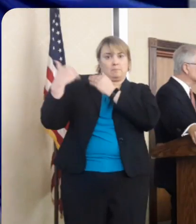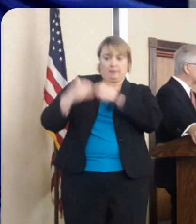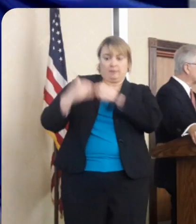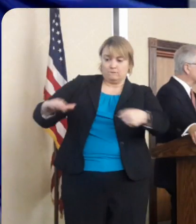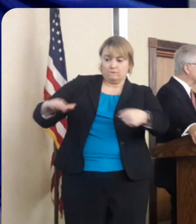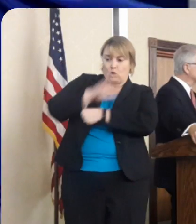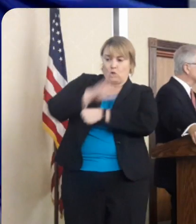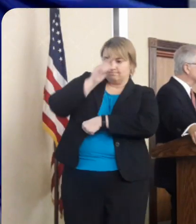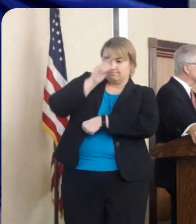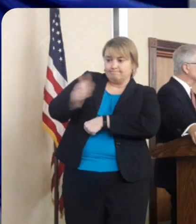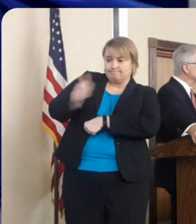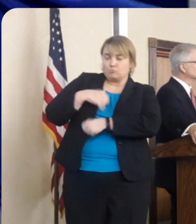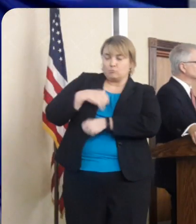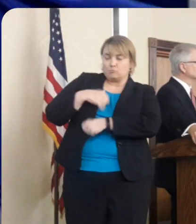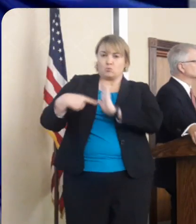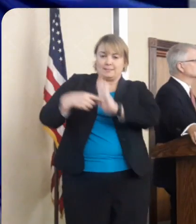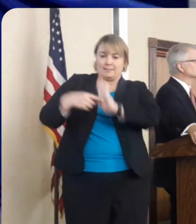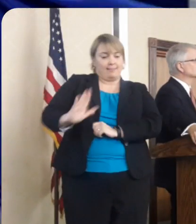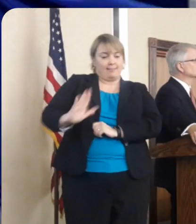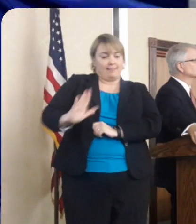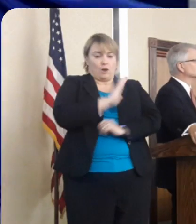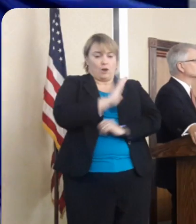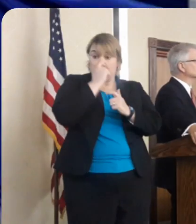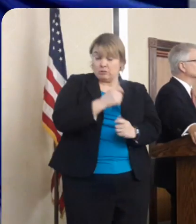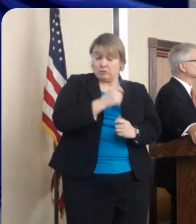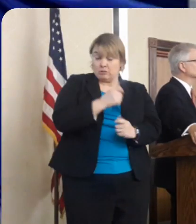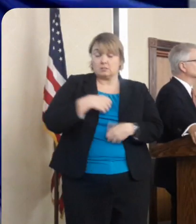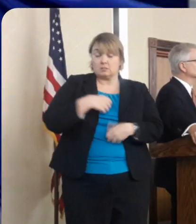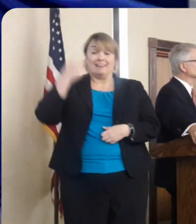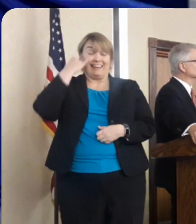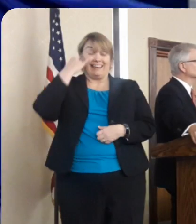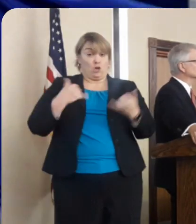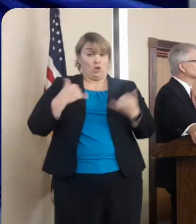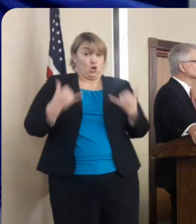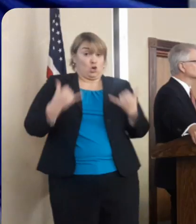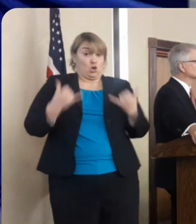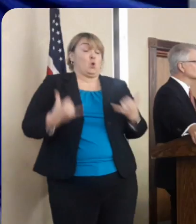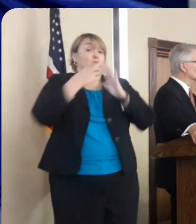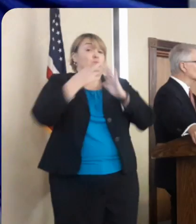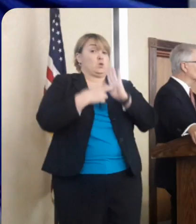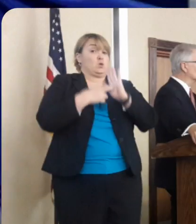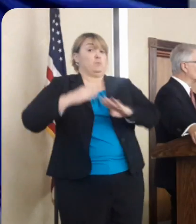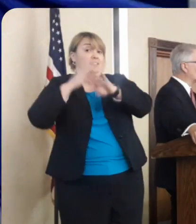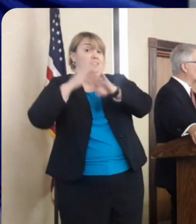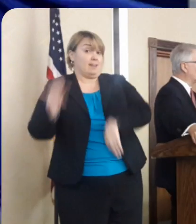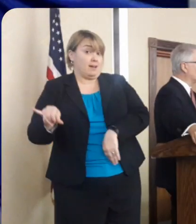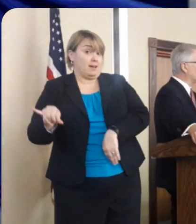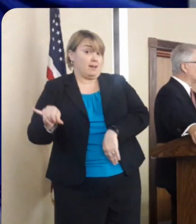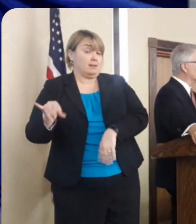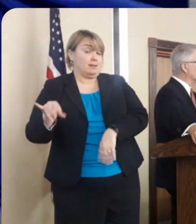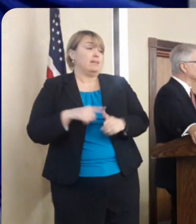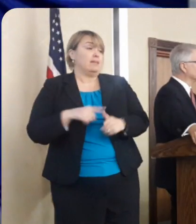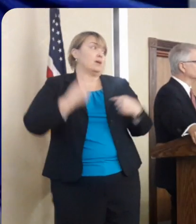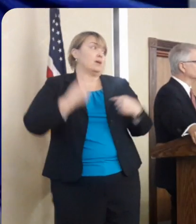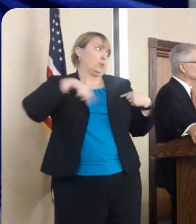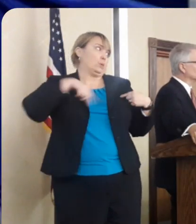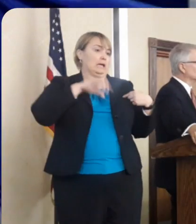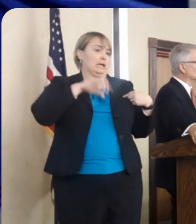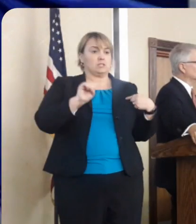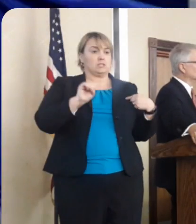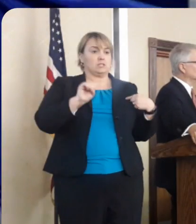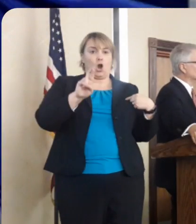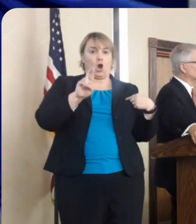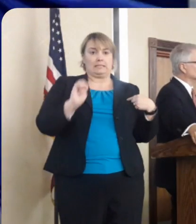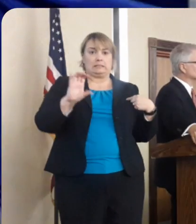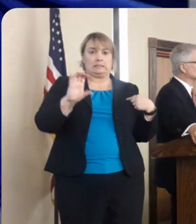come with that. And if the rules as they stand now trump that, I think we as SREC have a responsibility to look at